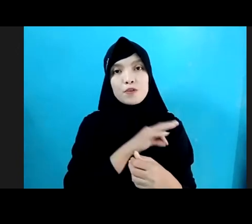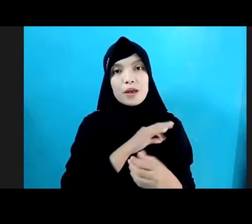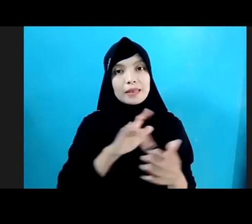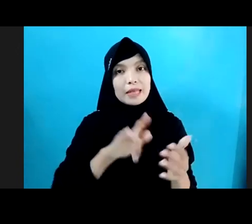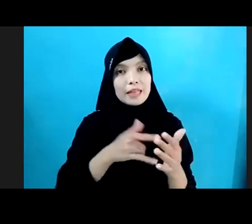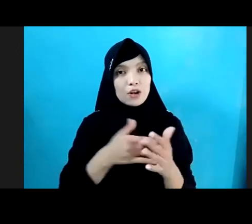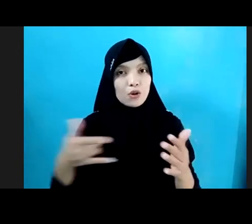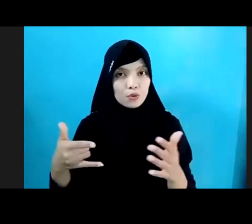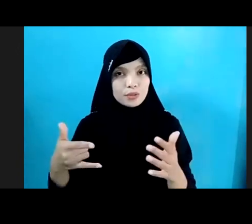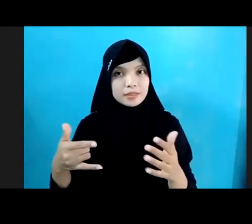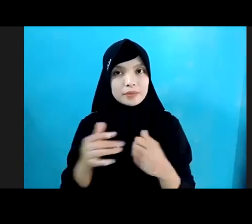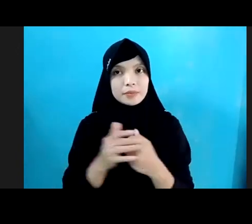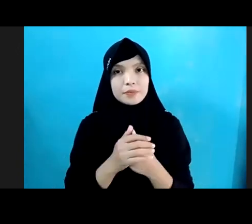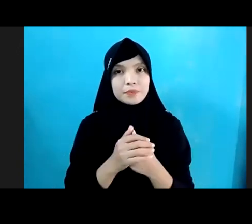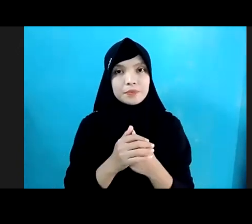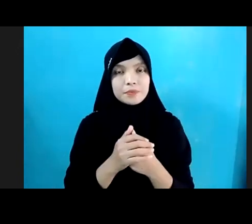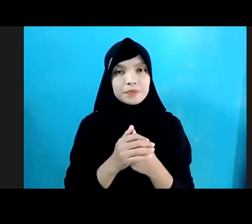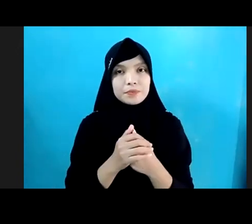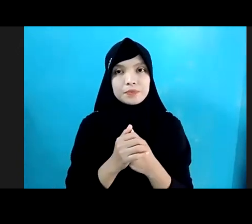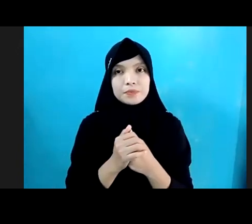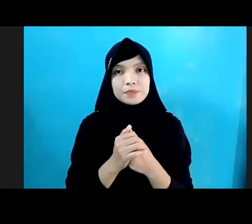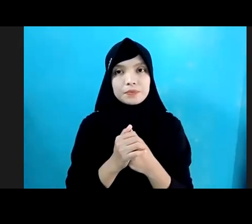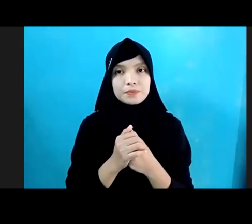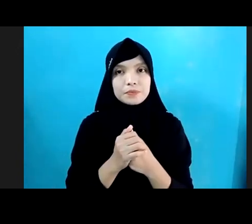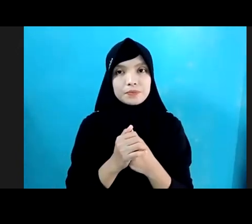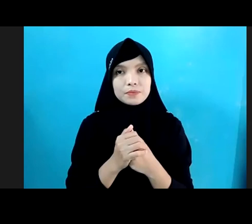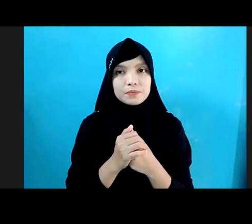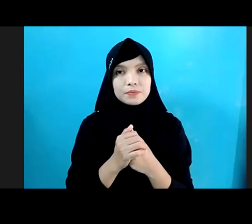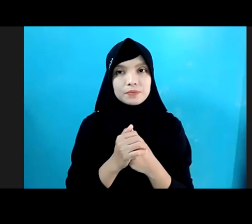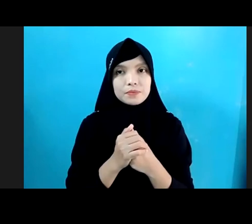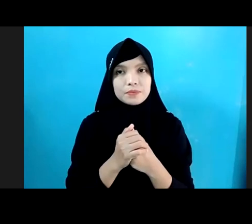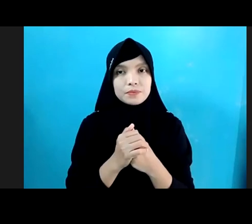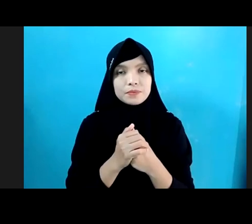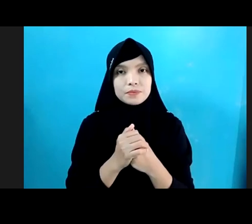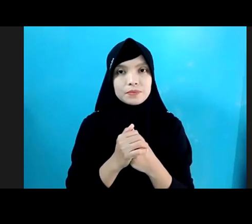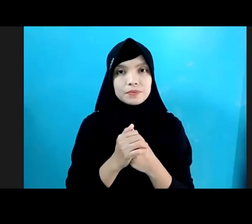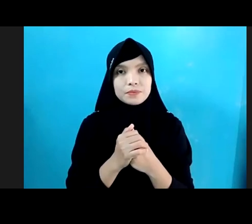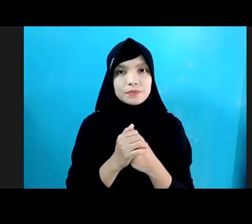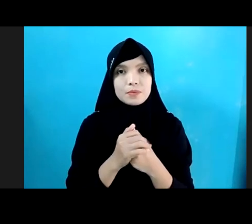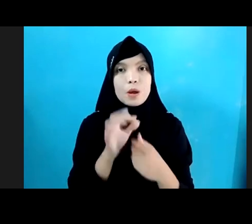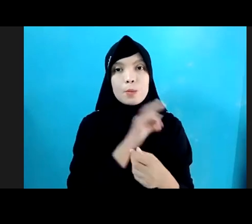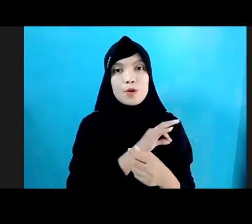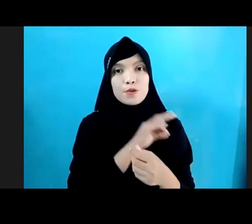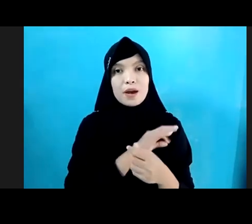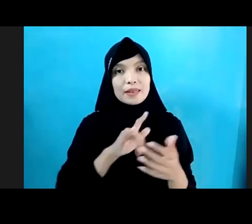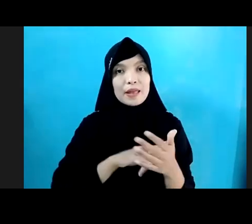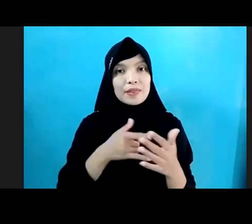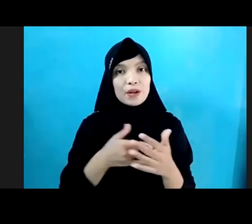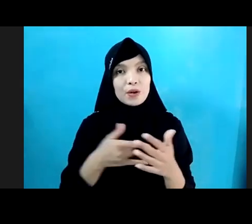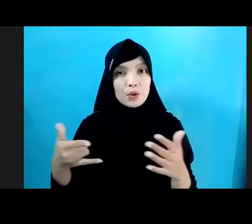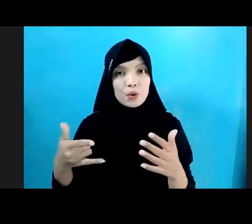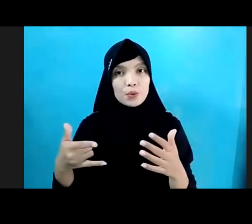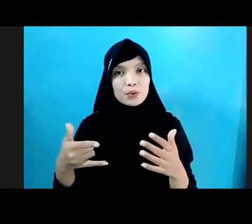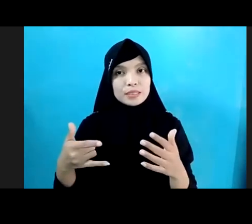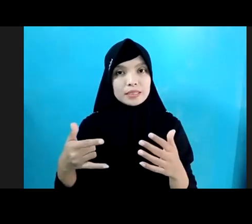Sector Is Not Engaging Children And Young People Anywhere Near As Fully As They Should When They're